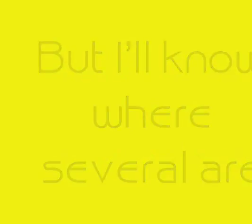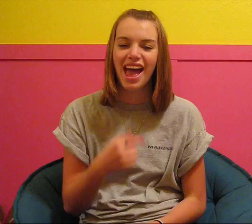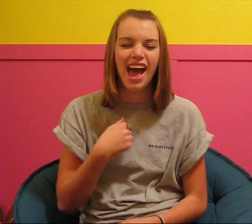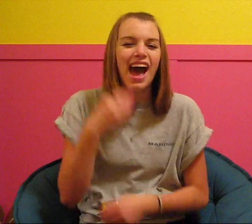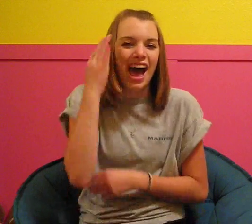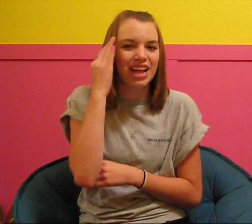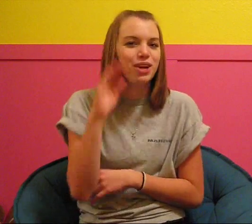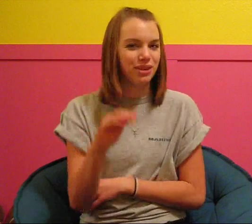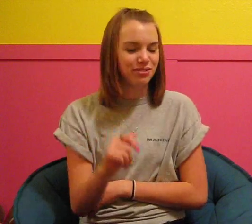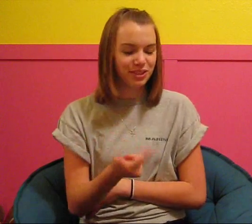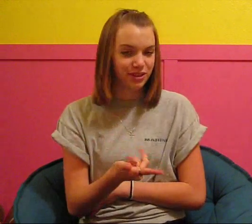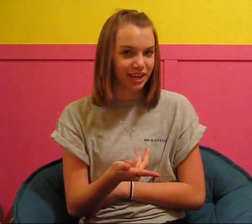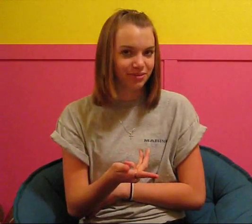I know where few are.